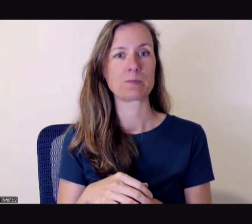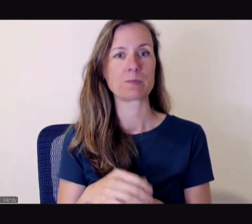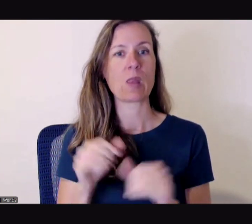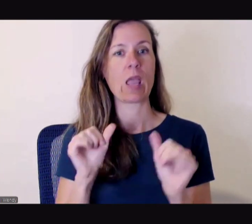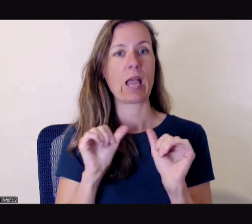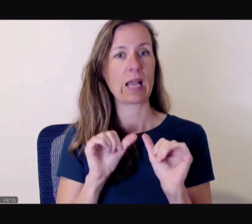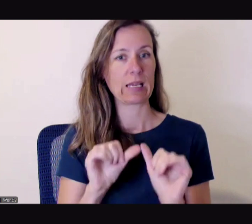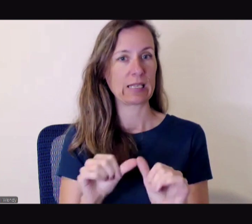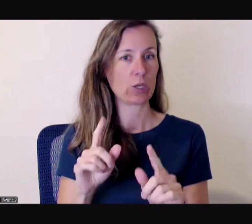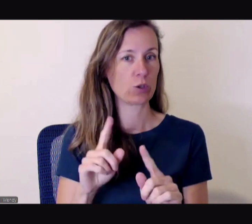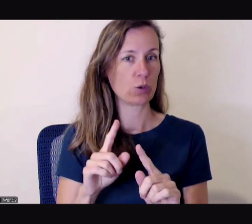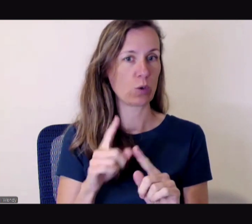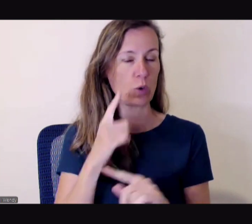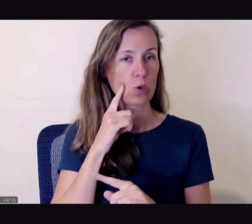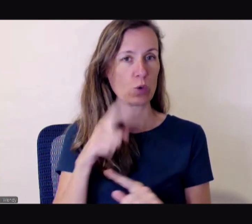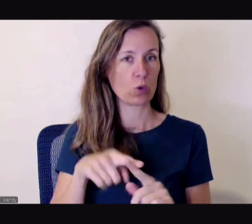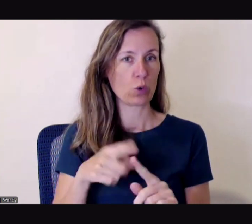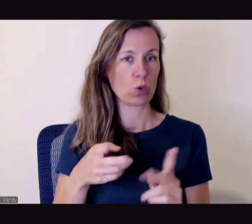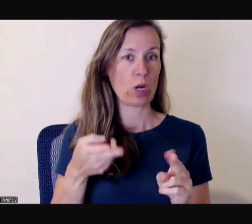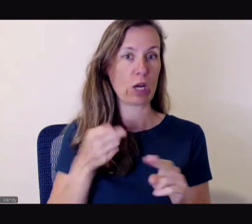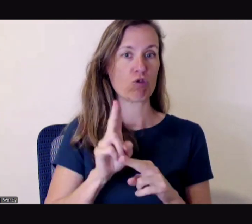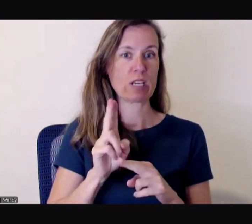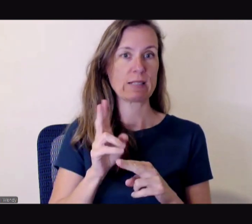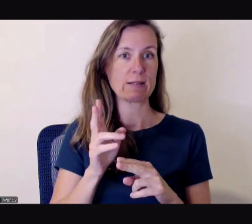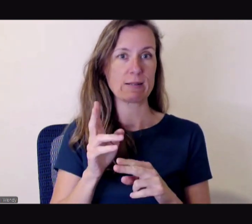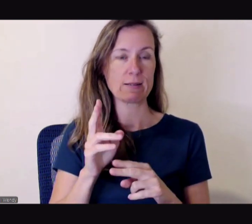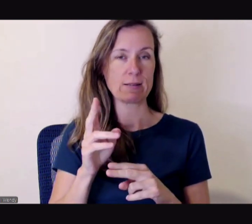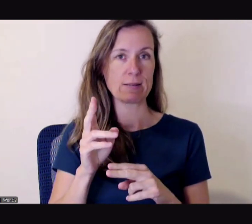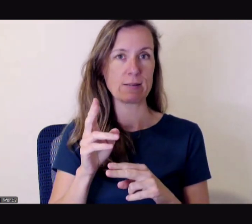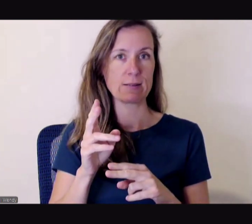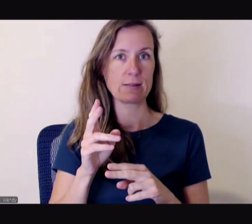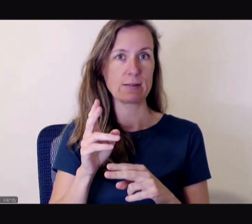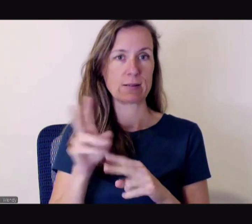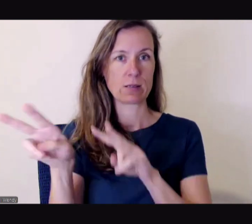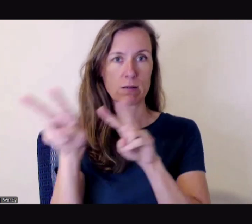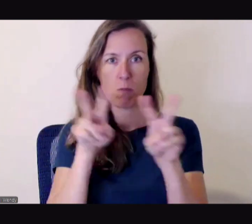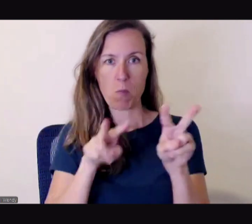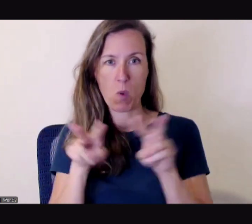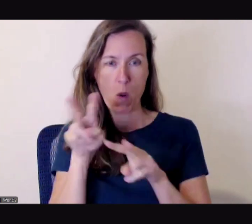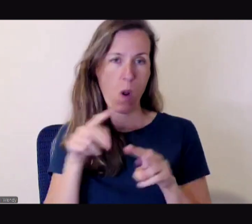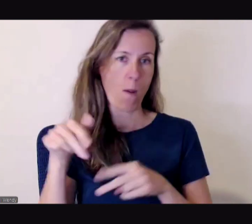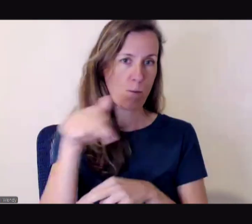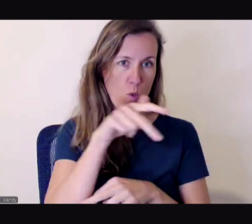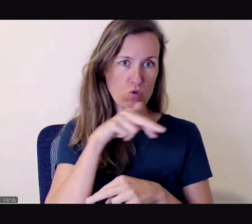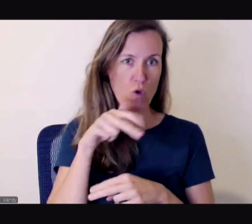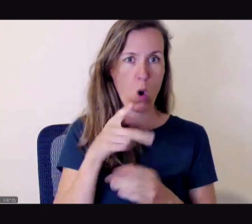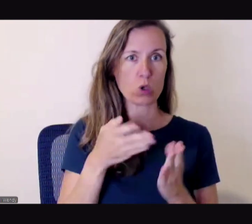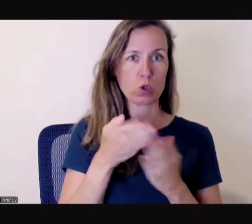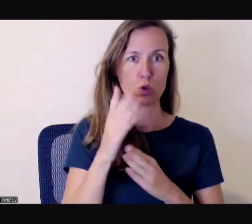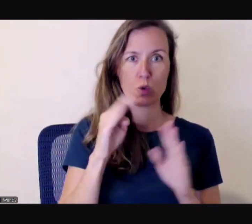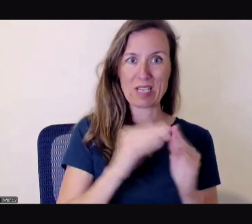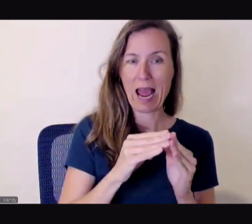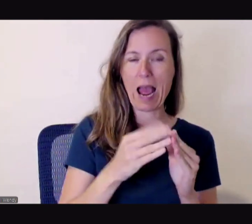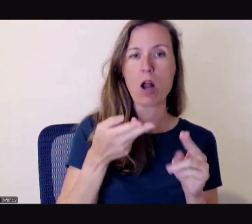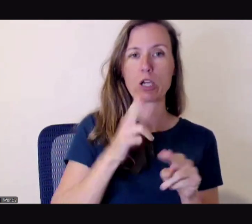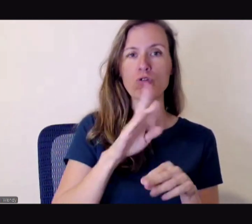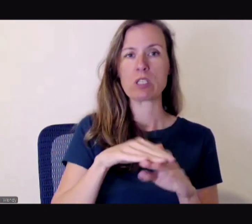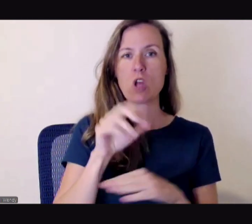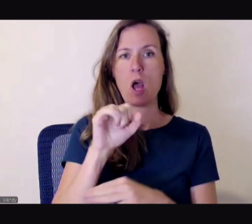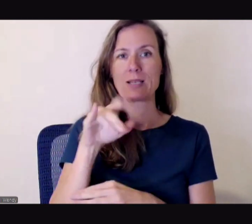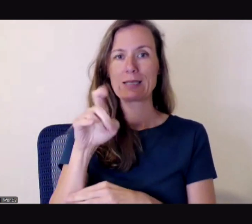town, increased patrols directly in the side streets and on the side streets, and just to deter